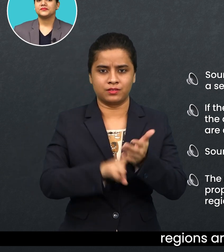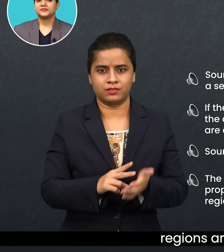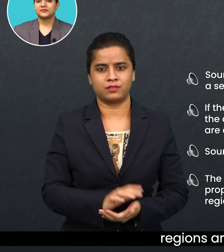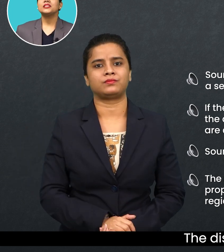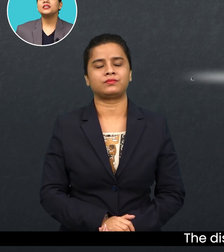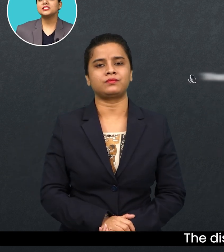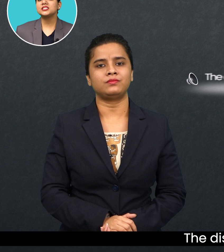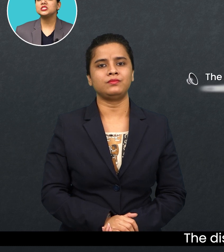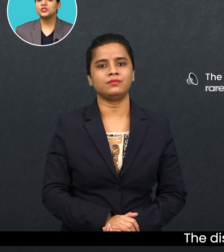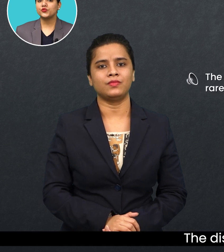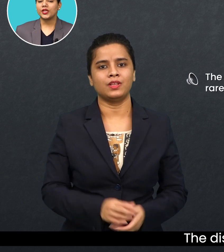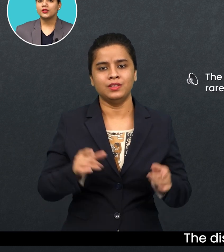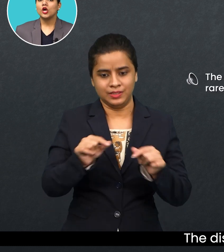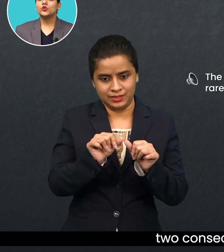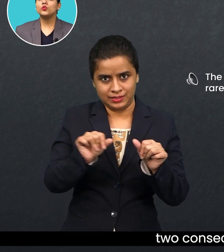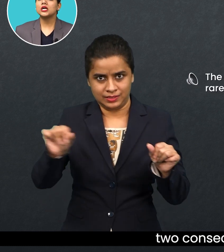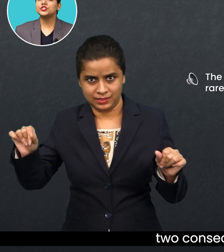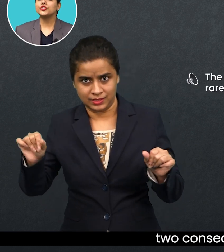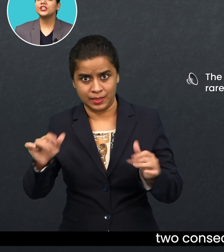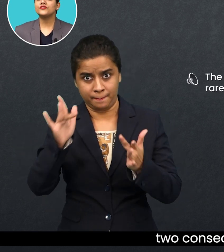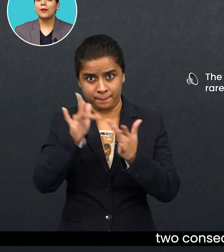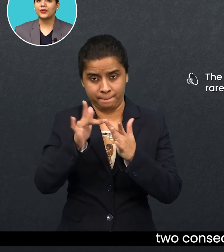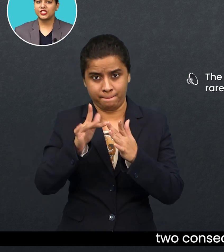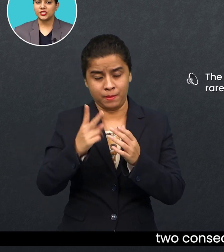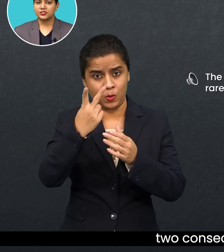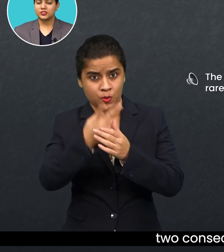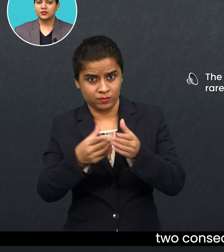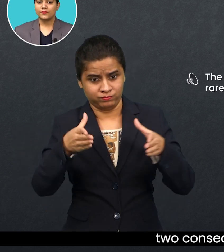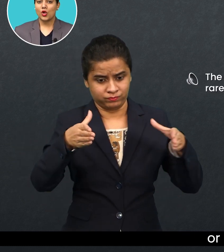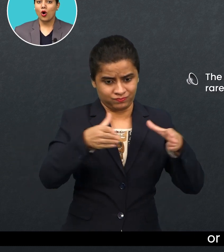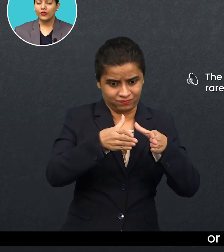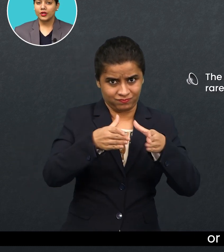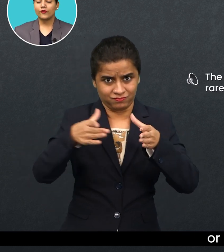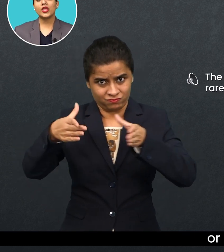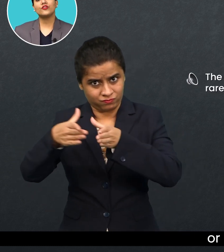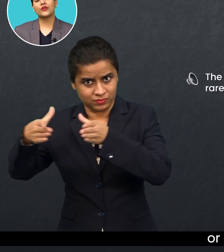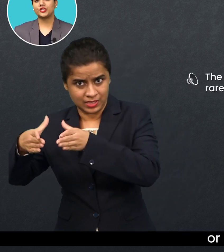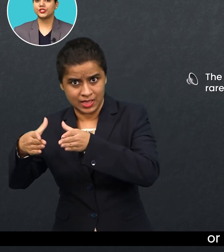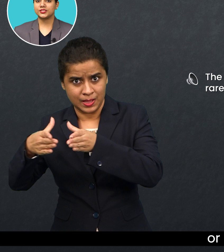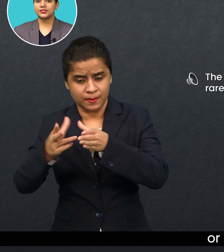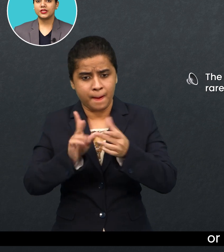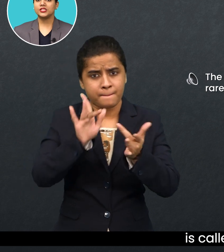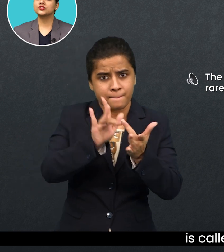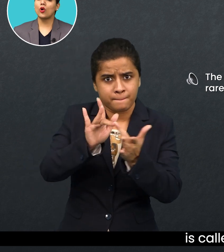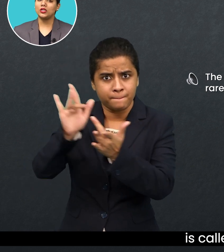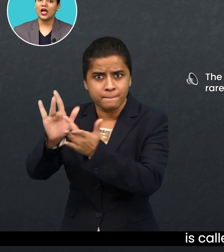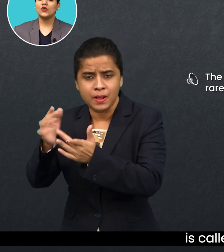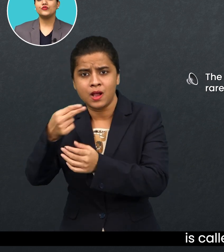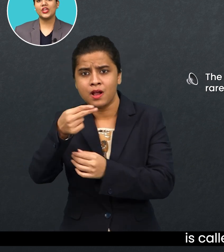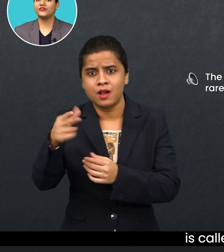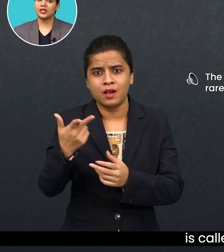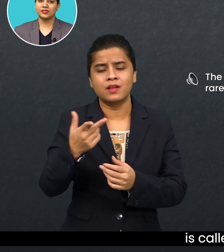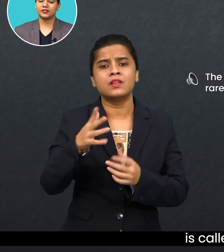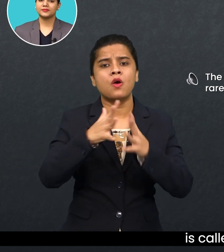The distance between two consecutive compressions or rarefaction is called